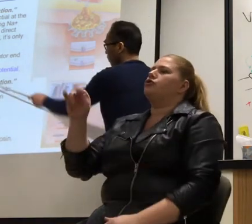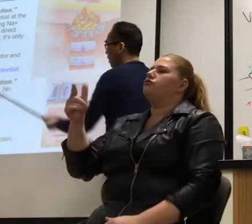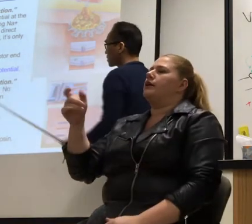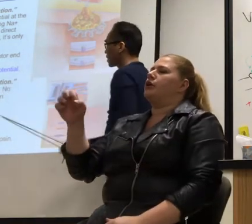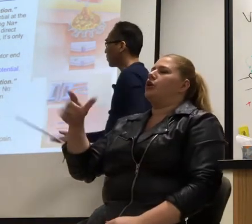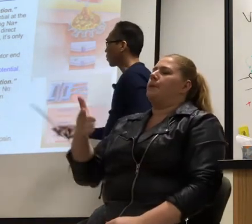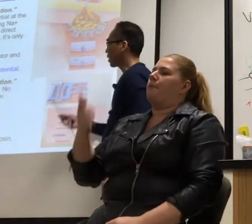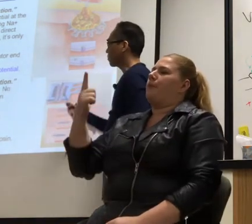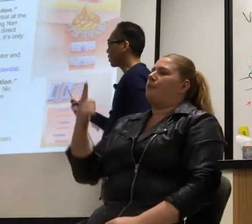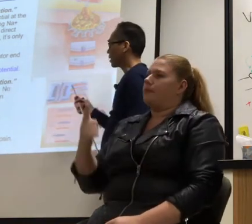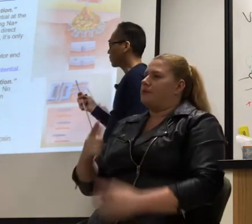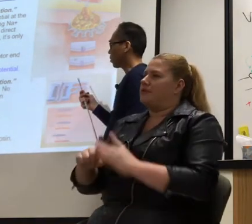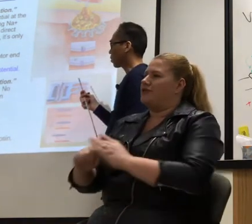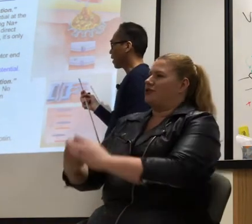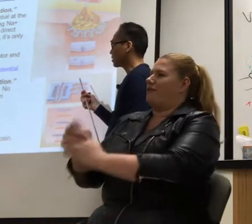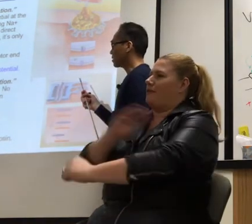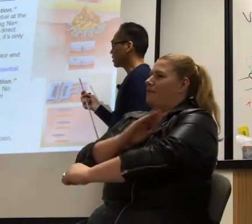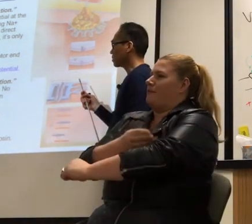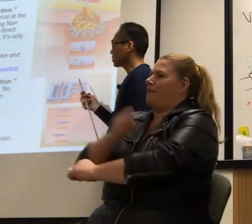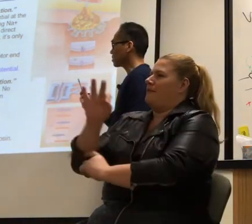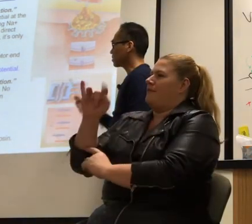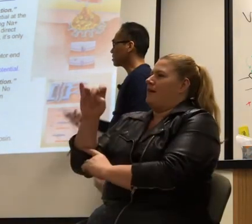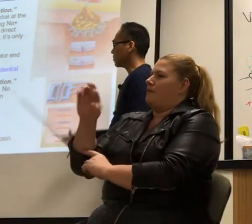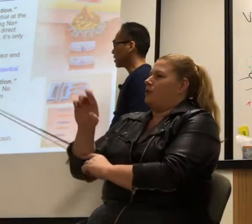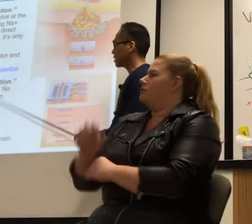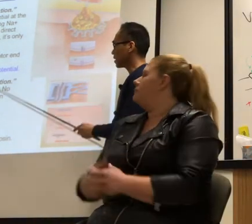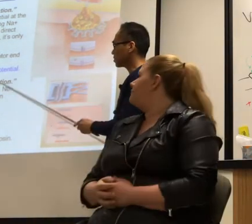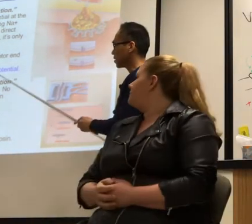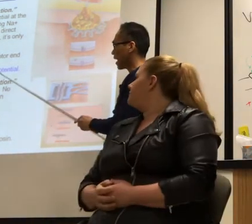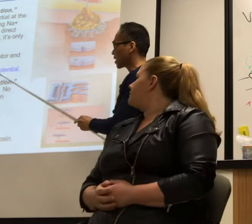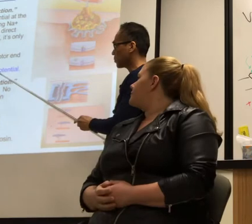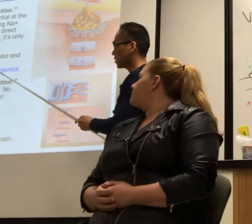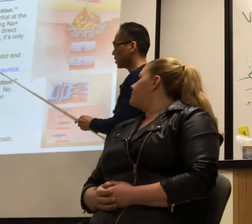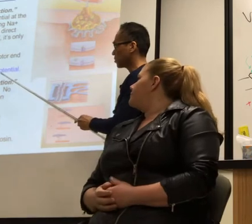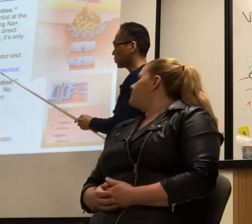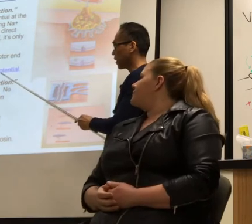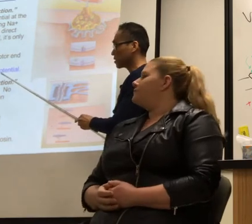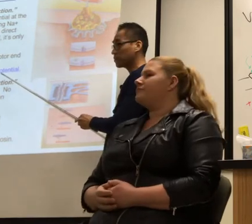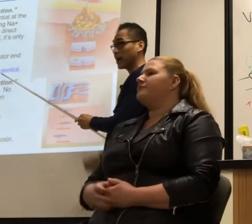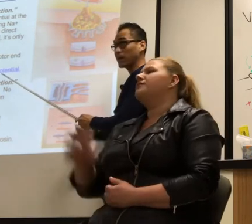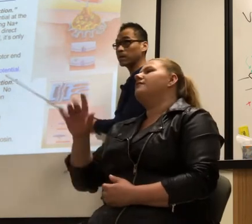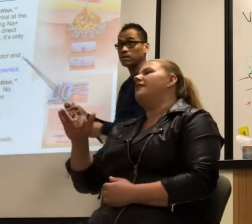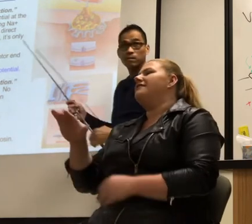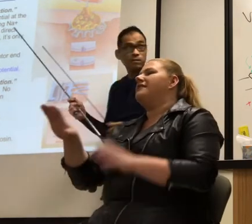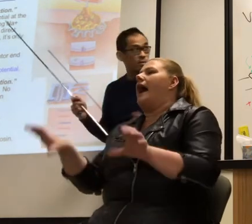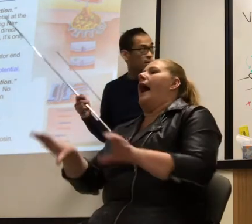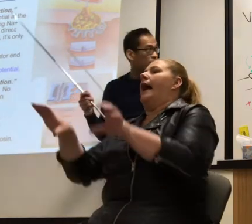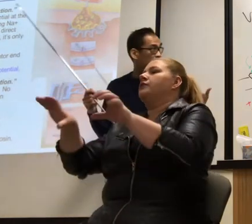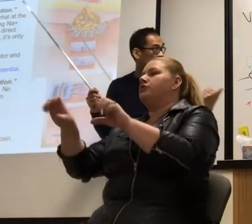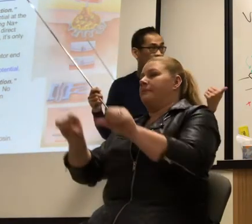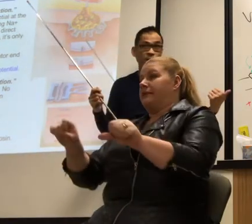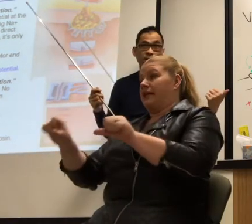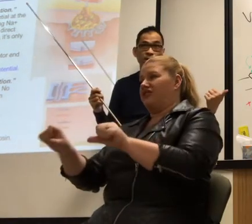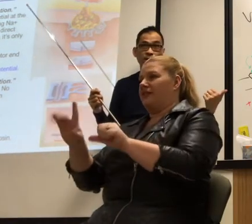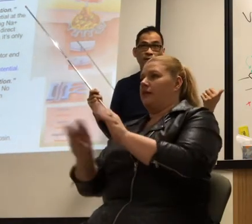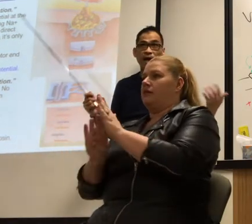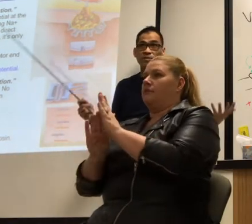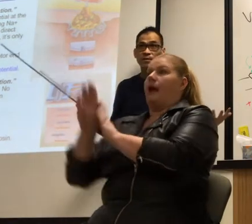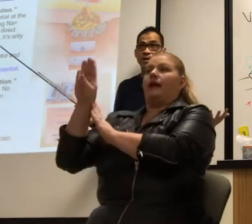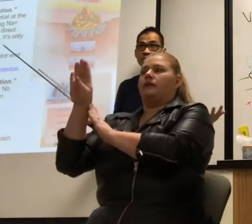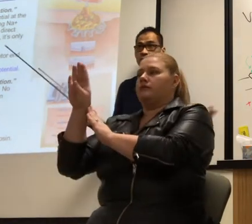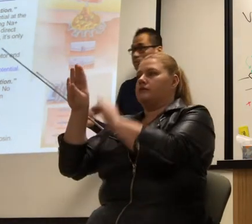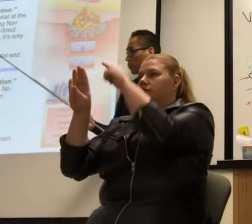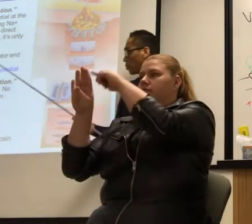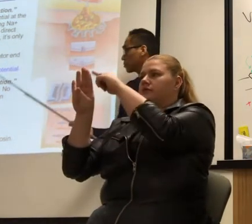Sodium influx at the motor end plate polarizes it. This is essentially the action potential, that spike, right? The